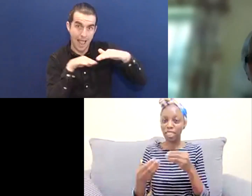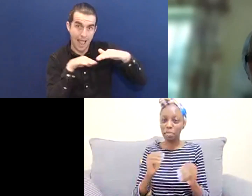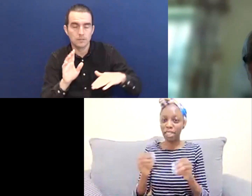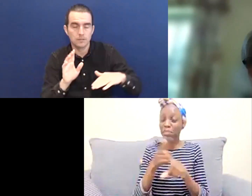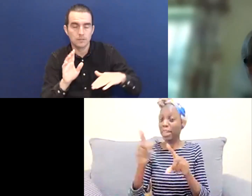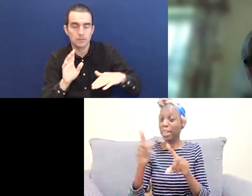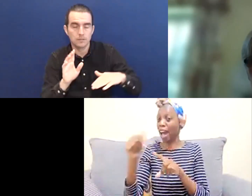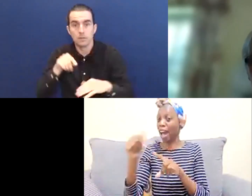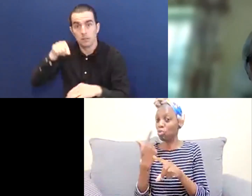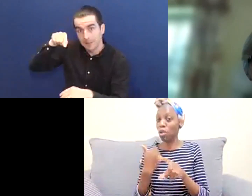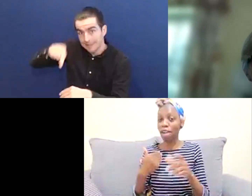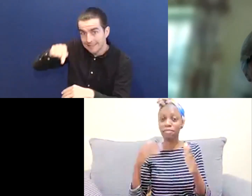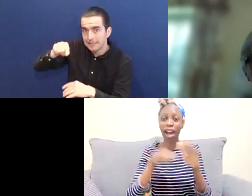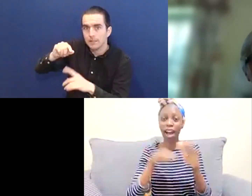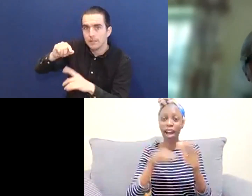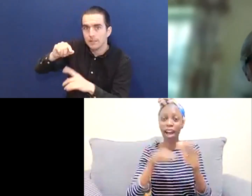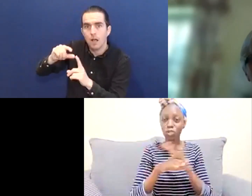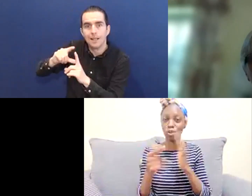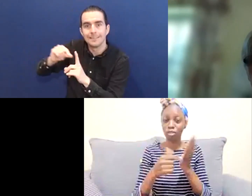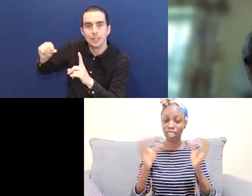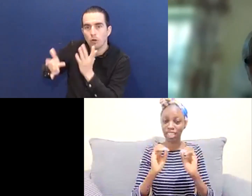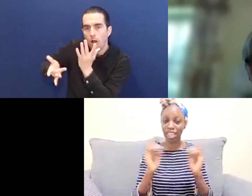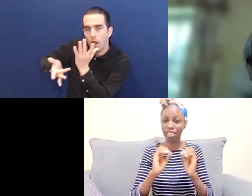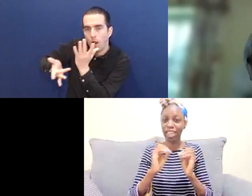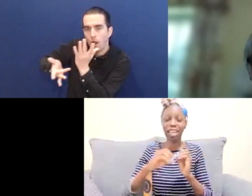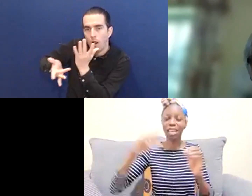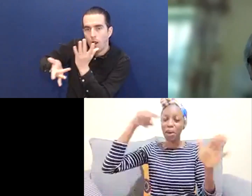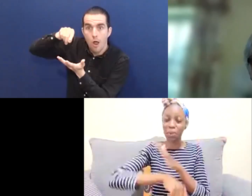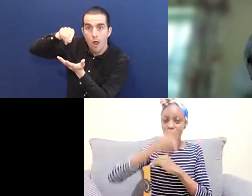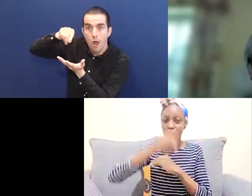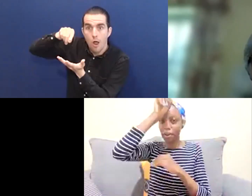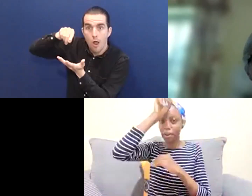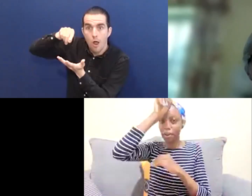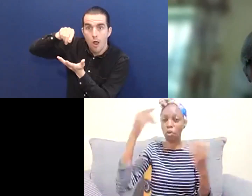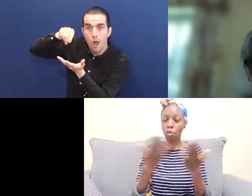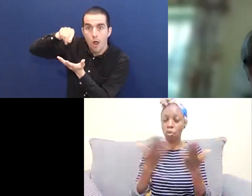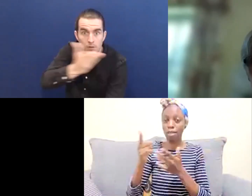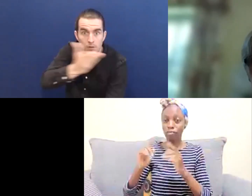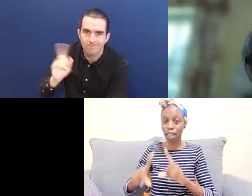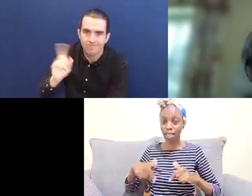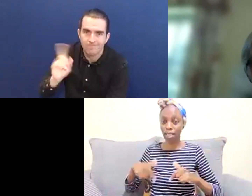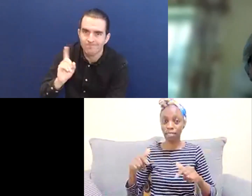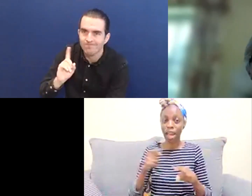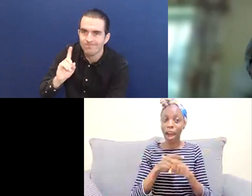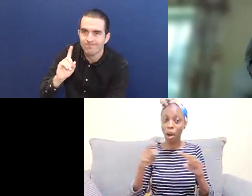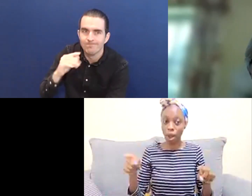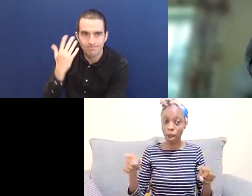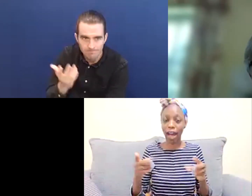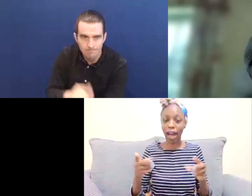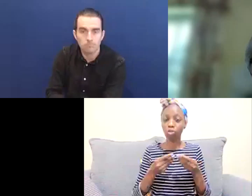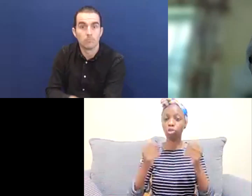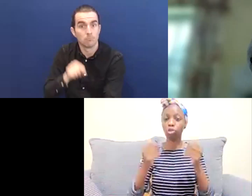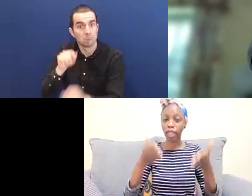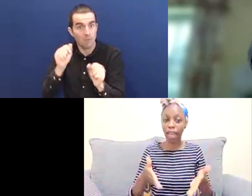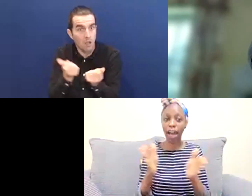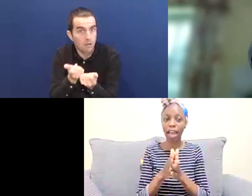to technology in a rural area, wherever they live. However, there are solutions and there are